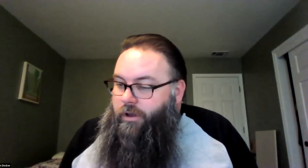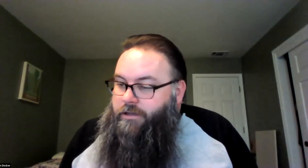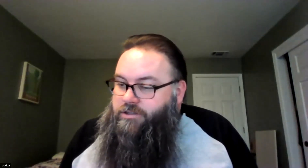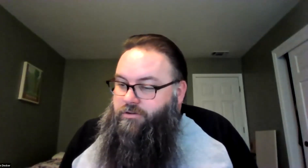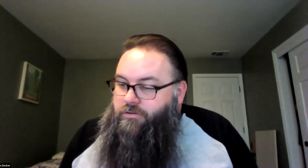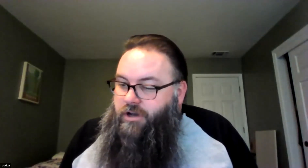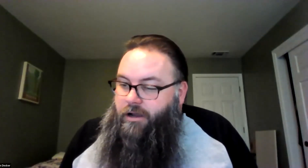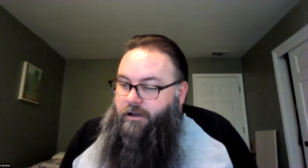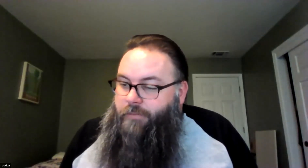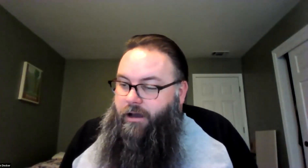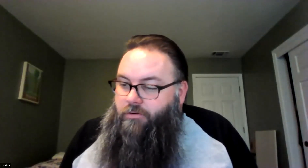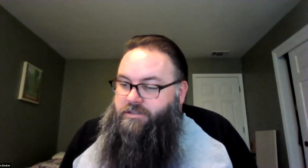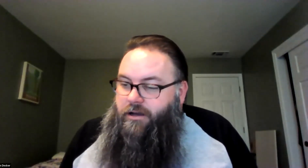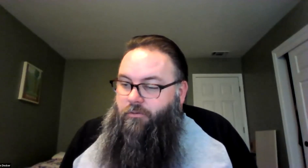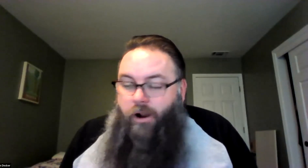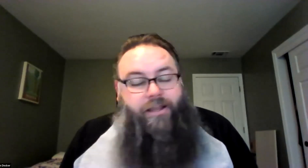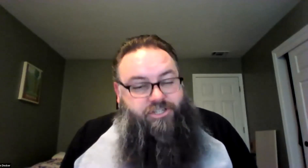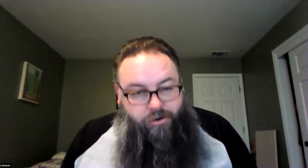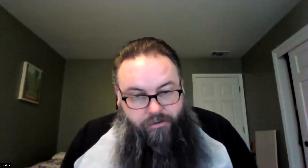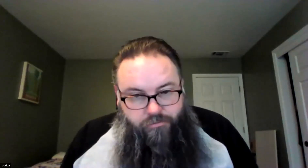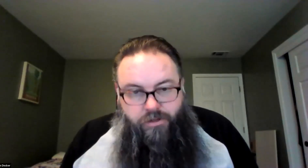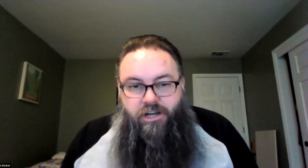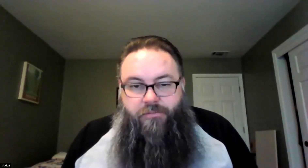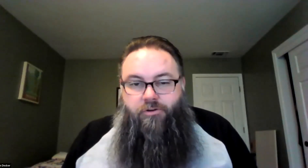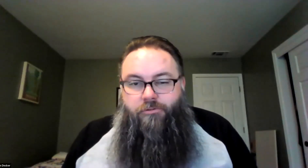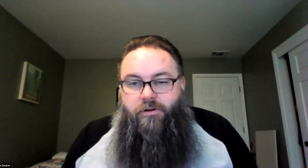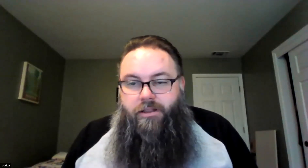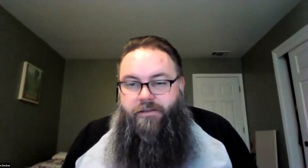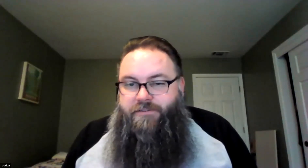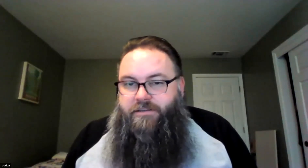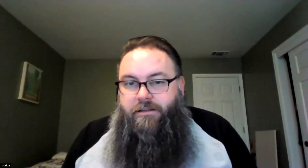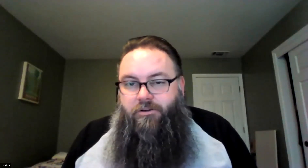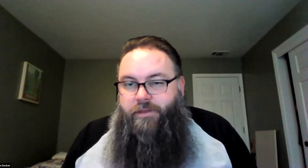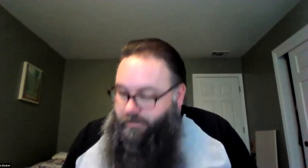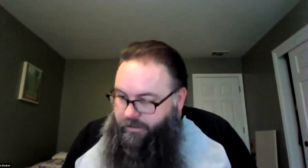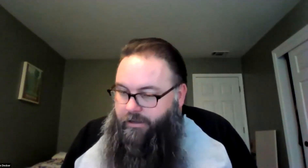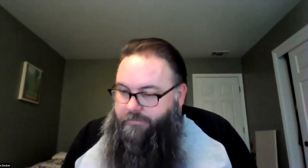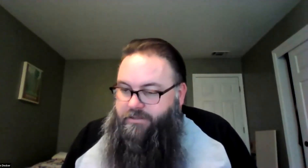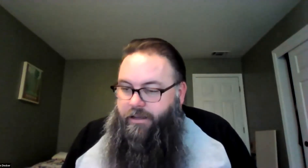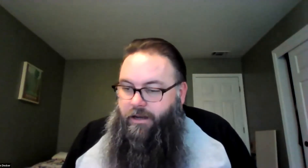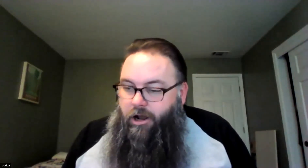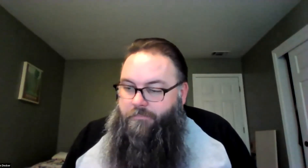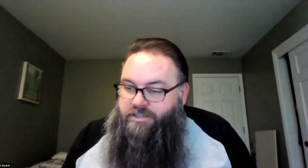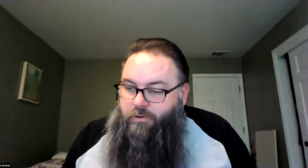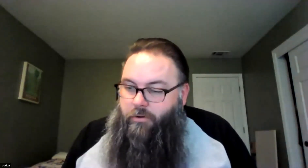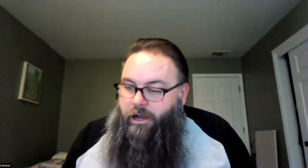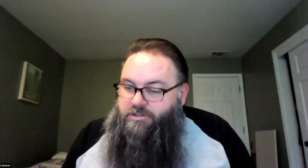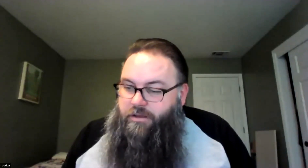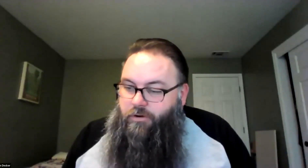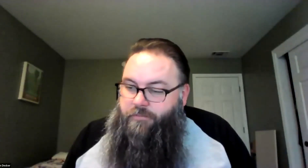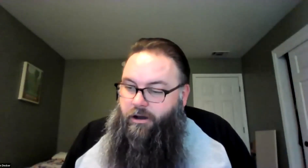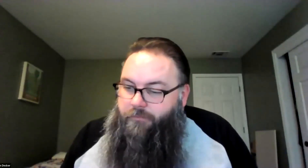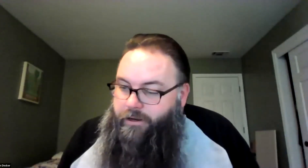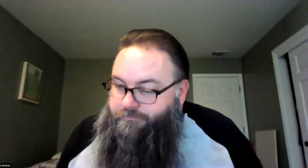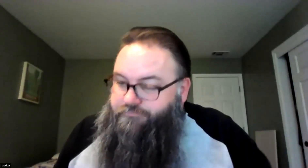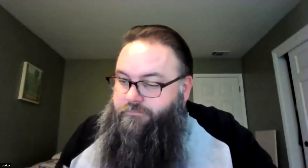are going to talk about ride sharing. We're going to talk about Uber and Lyft a little bit, and an temporary option